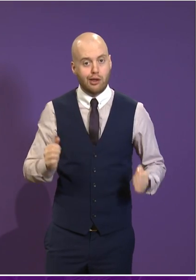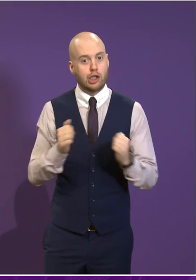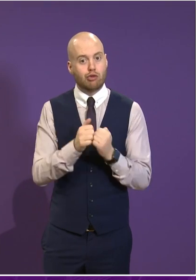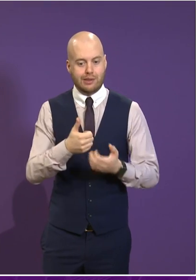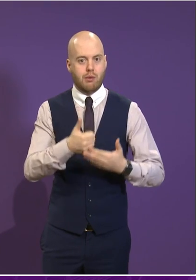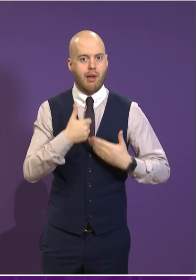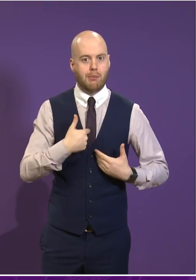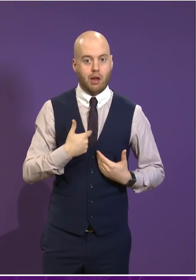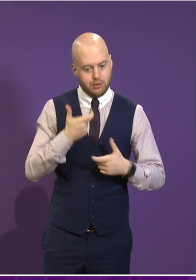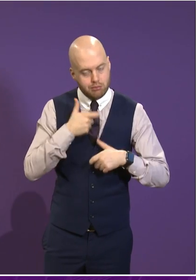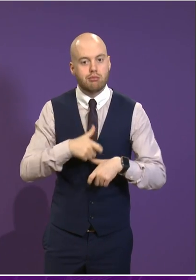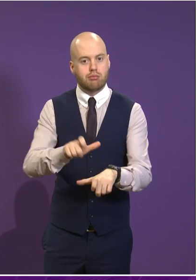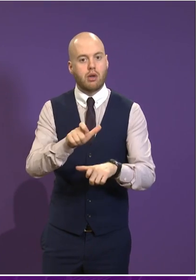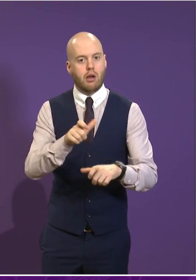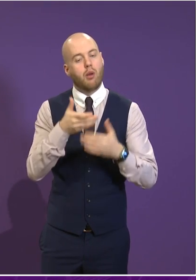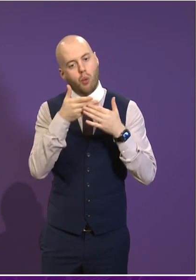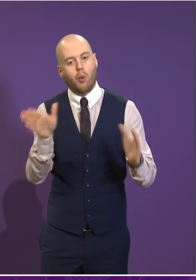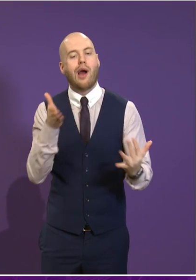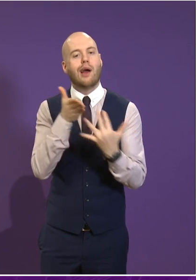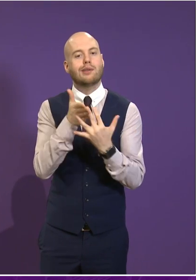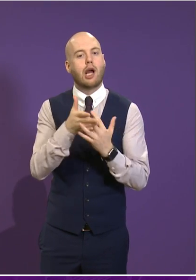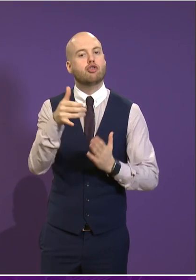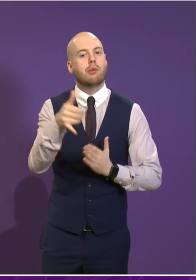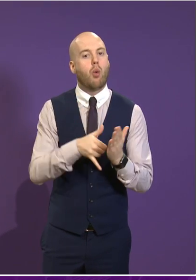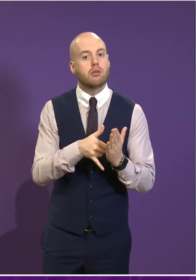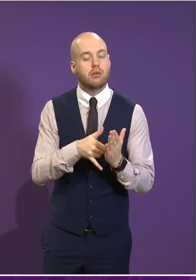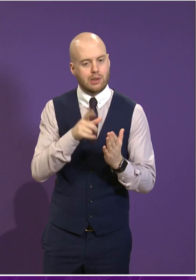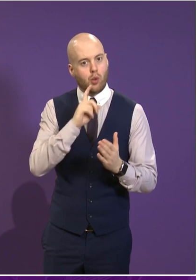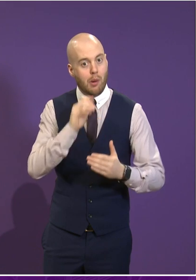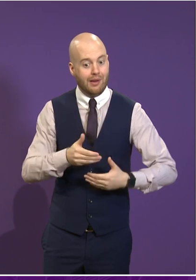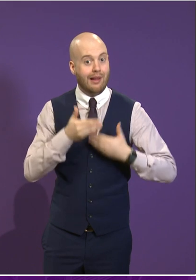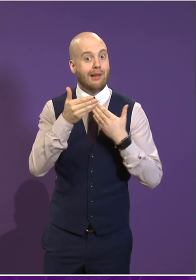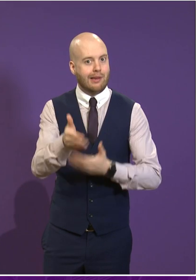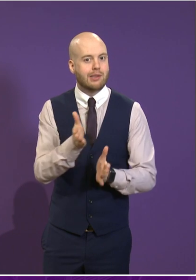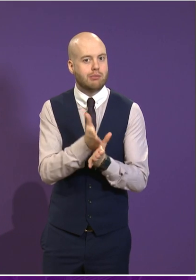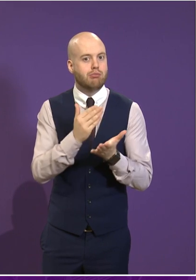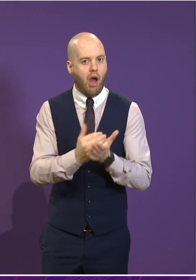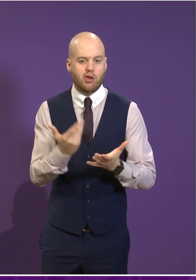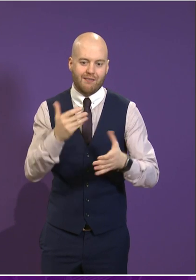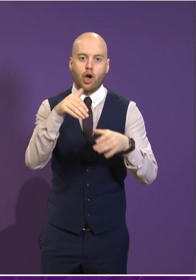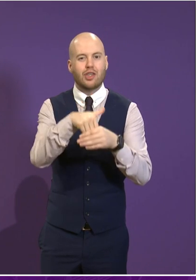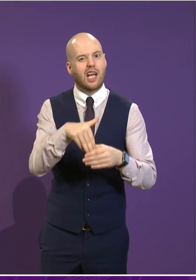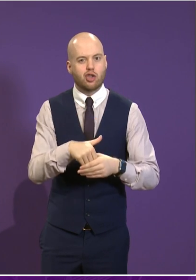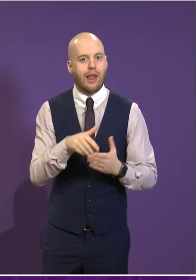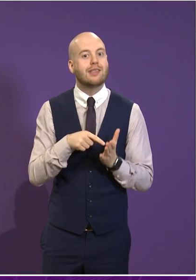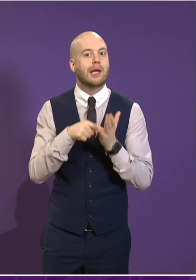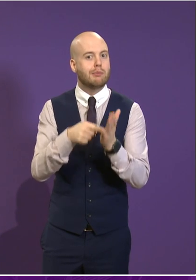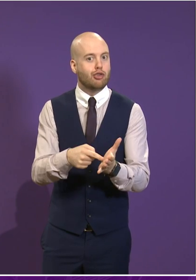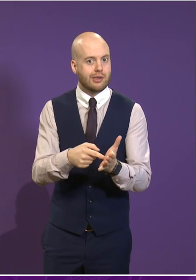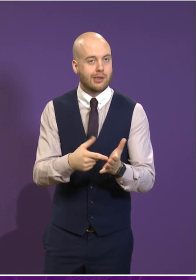Widening Access report about the access thresholds as well, and kind of the next evolution of contextualised admissions, if you like. Thank